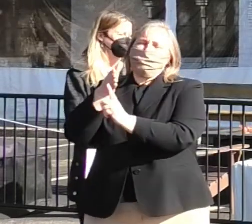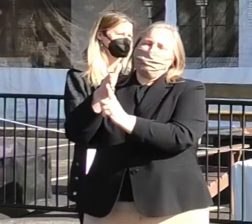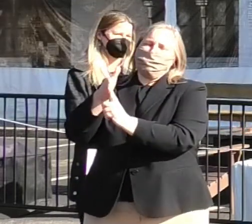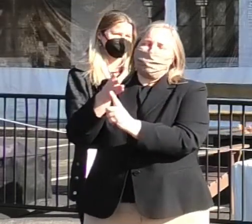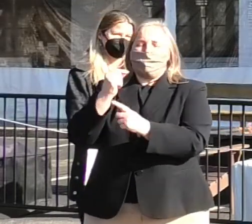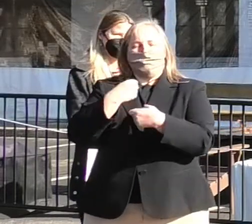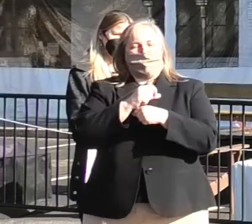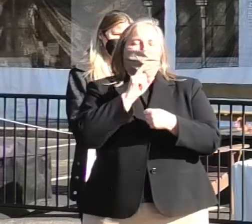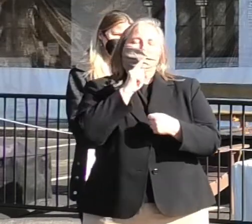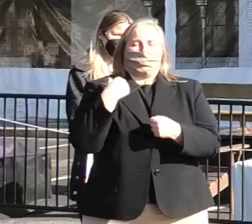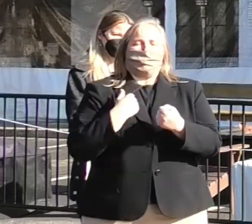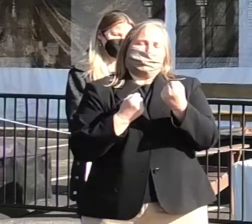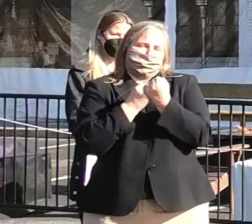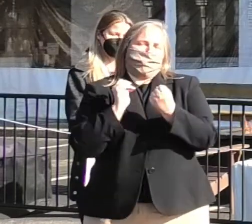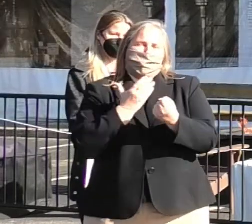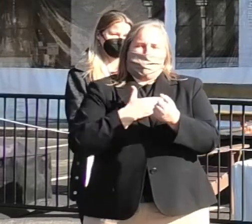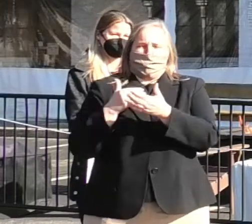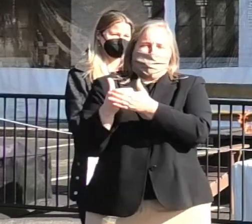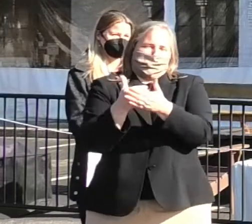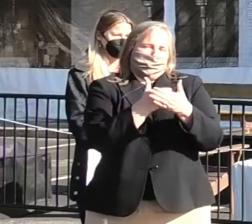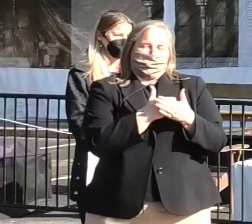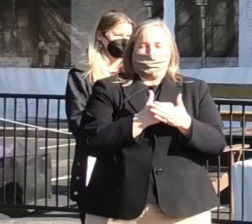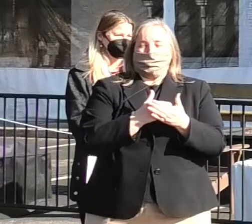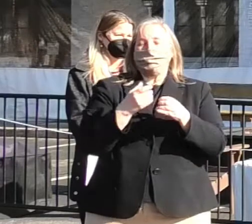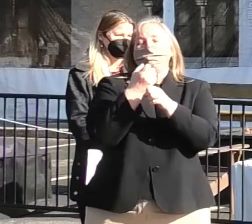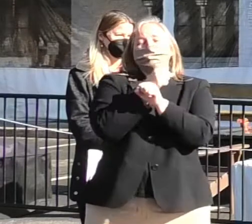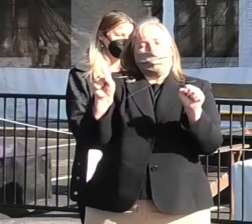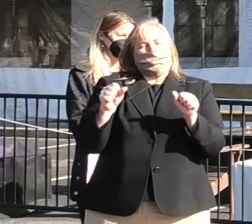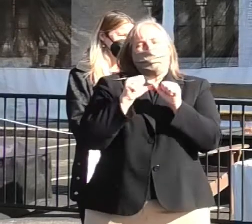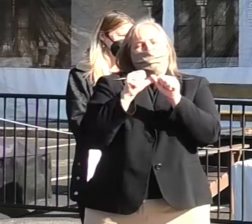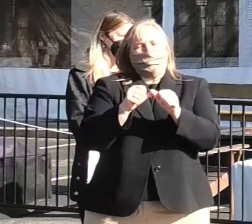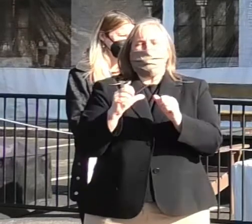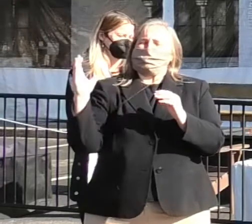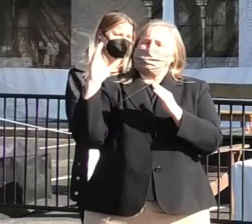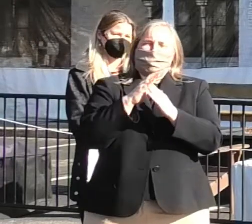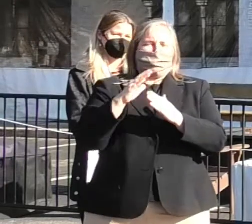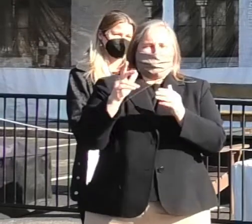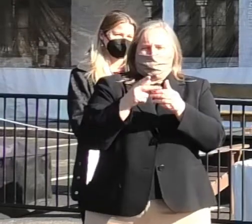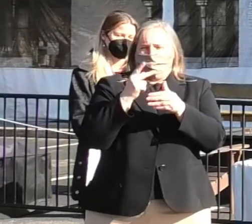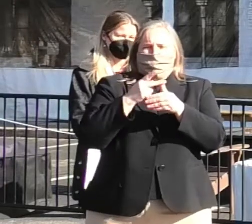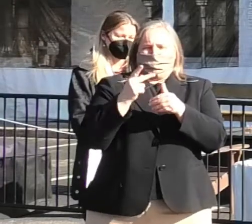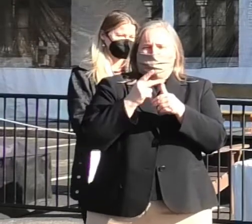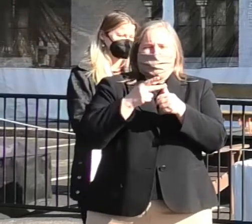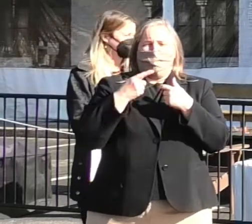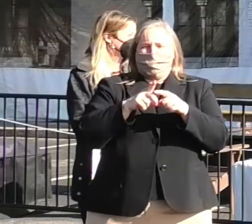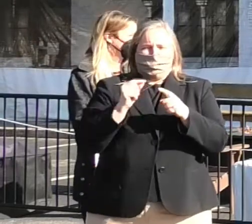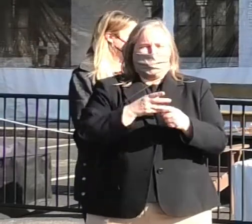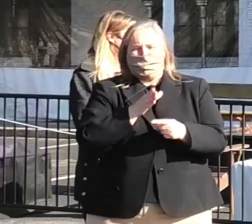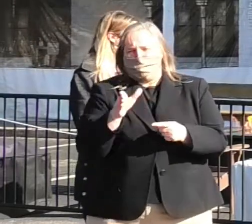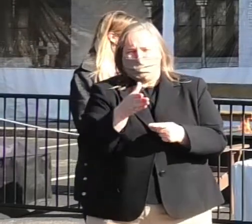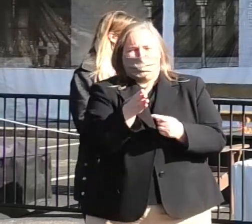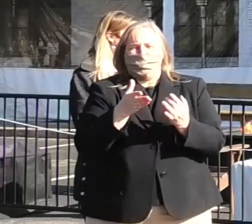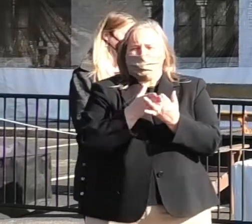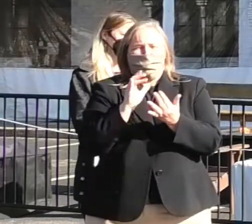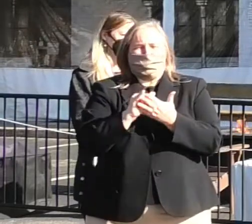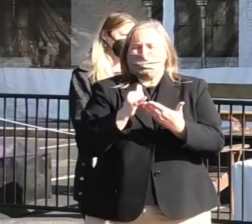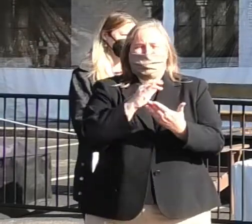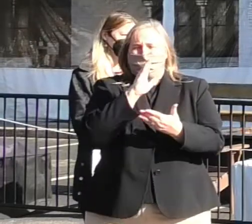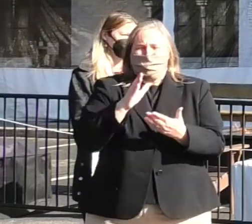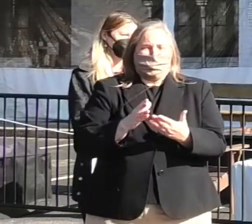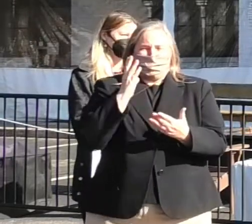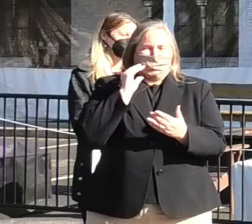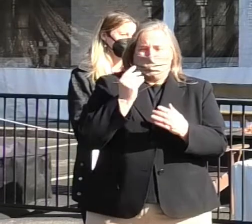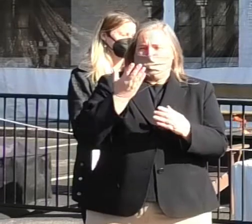we support our neighbors. Safety continues to be a top priority as we navigate through this unprecedented health